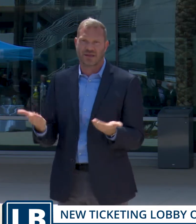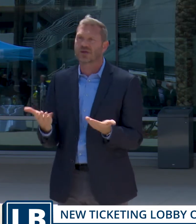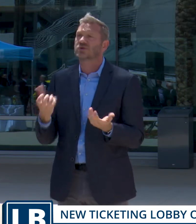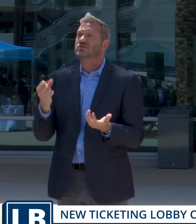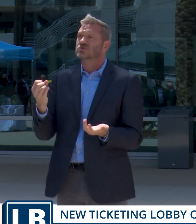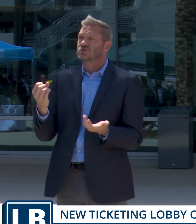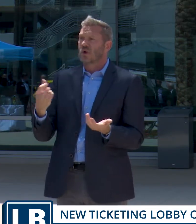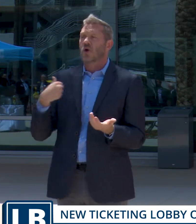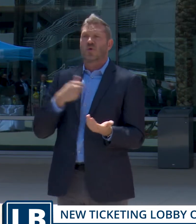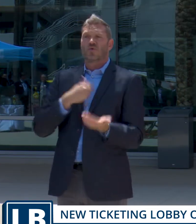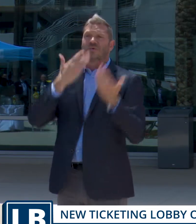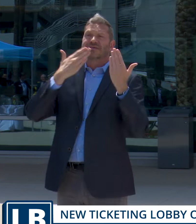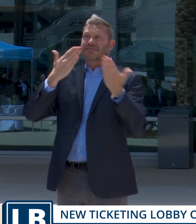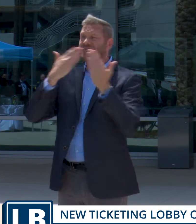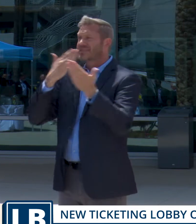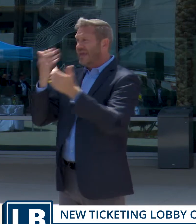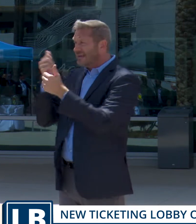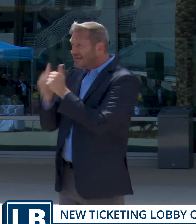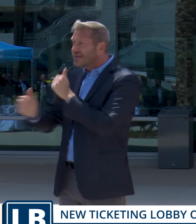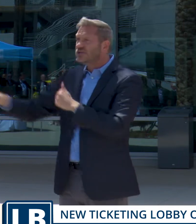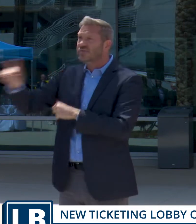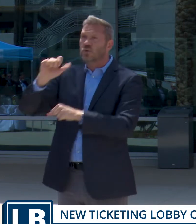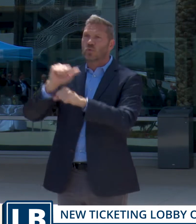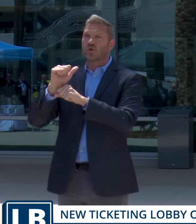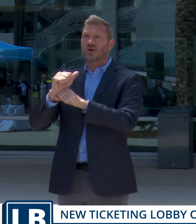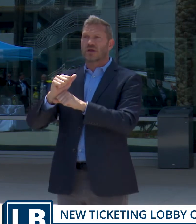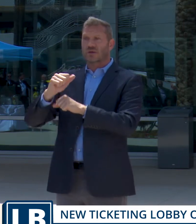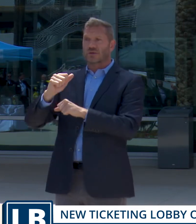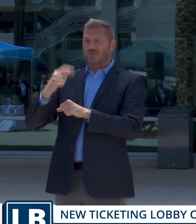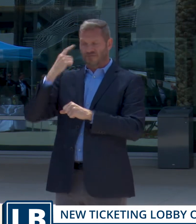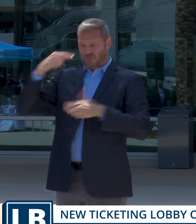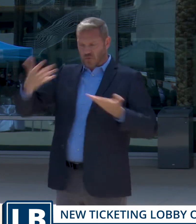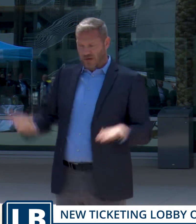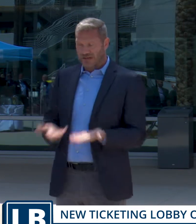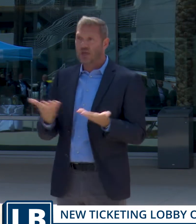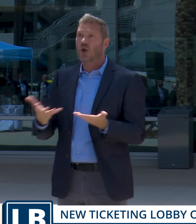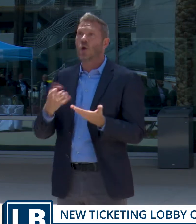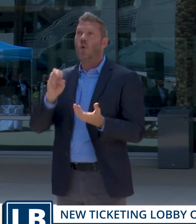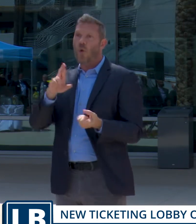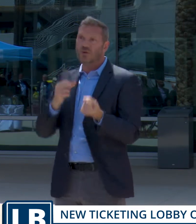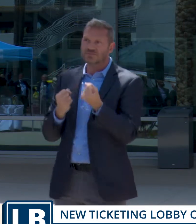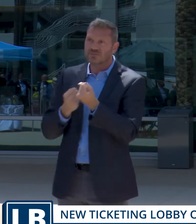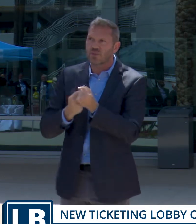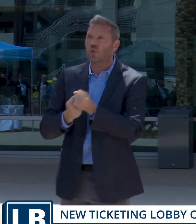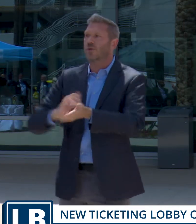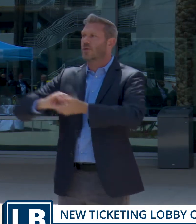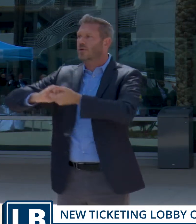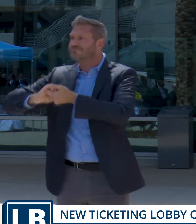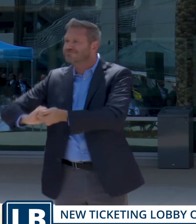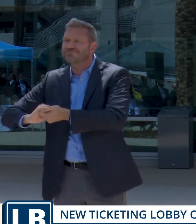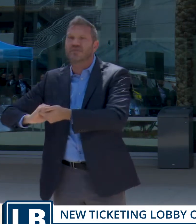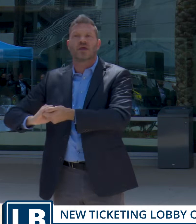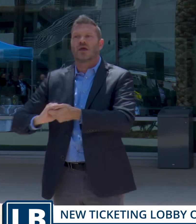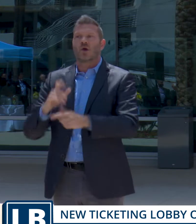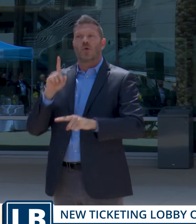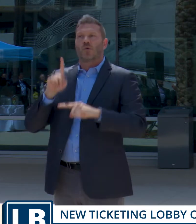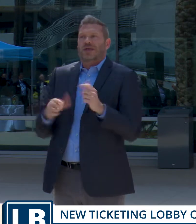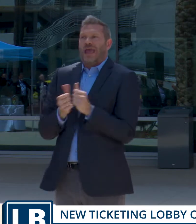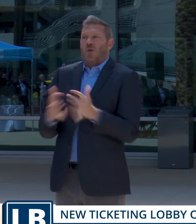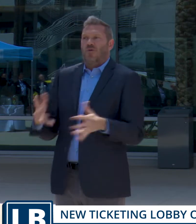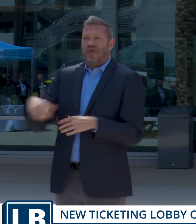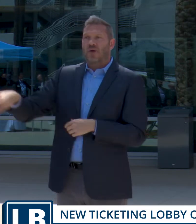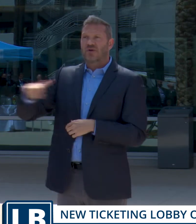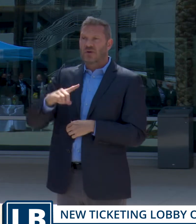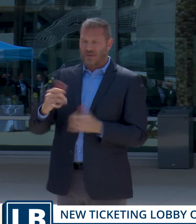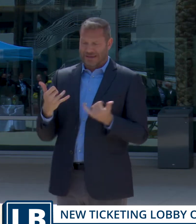one of you for working for us or with us or alongside us. We couldn't do it without you. And through this partnership